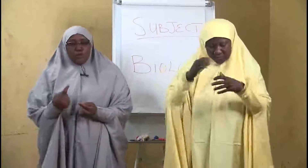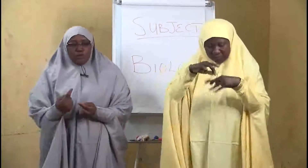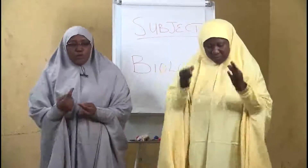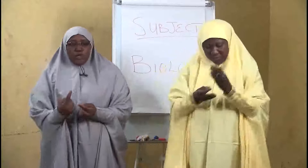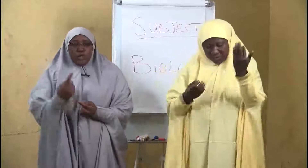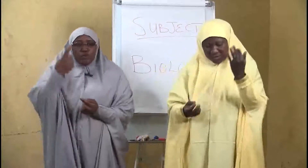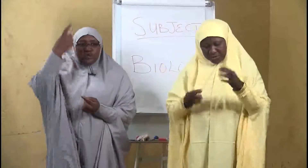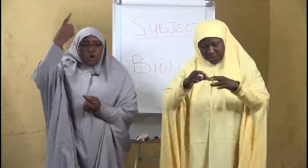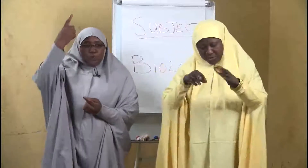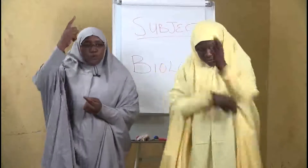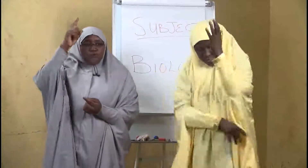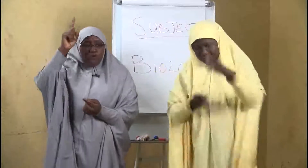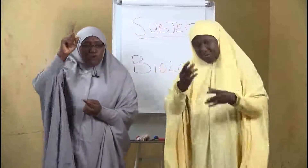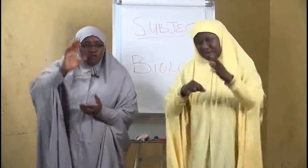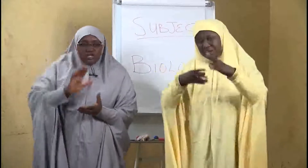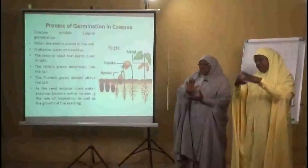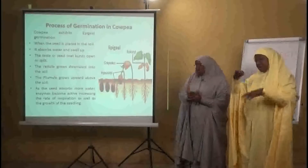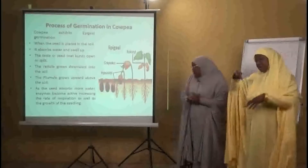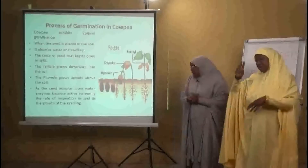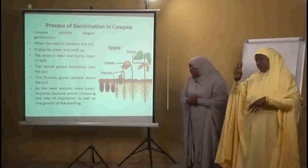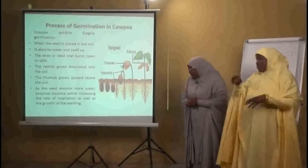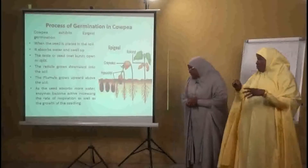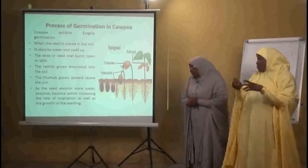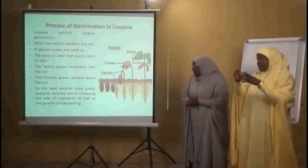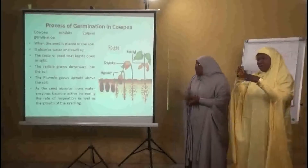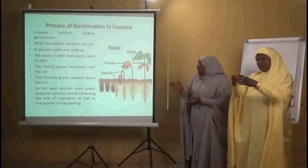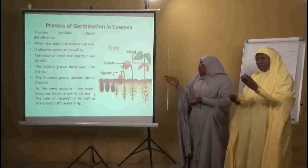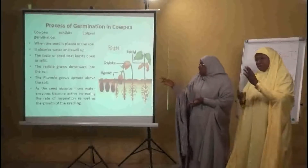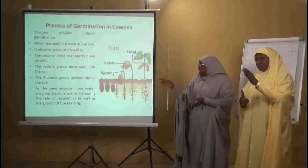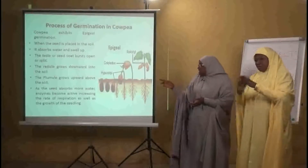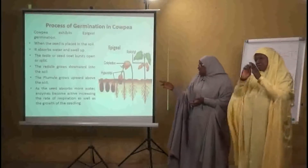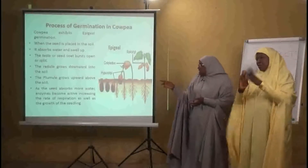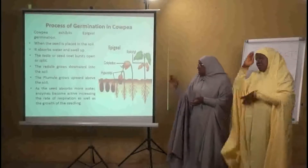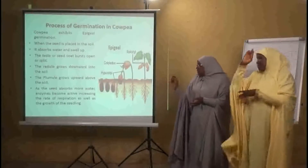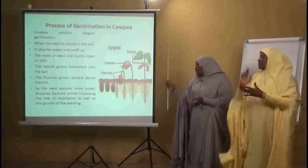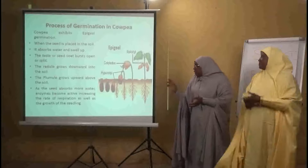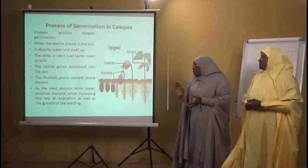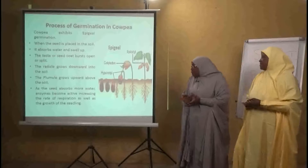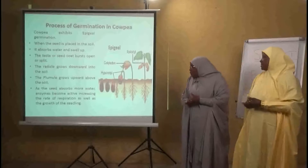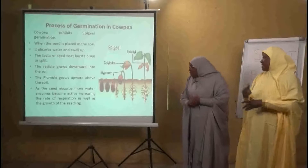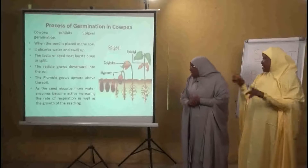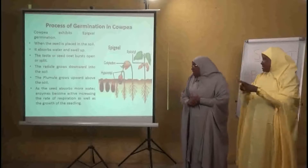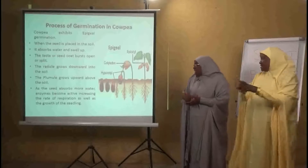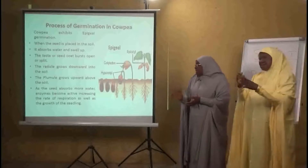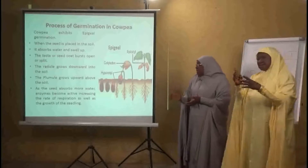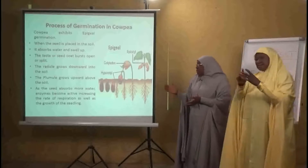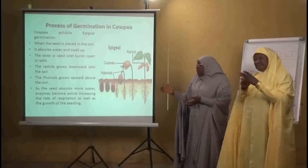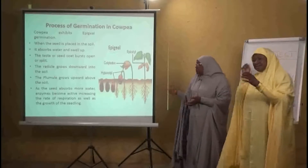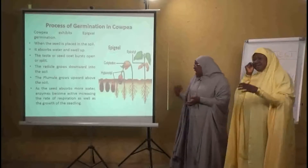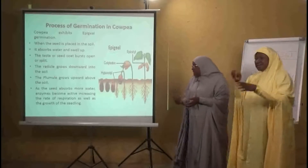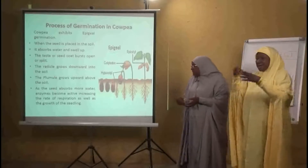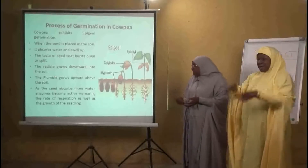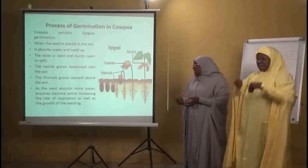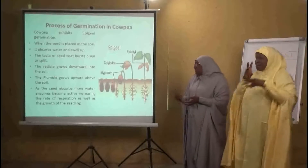the plumule goes up to form the shoot system. So as the seed absorbs more water, enzymes